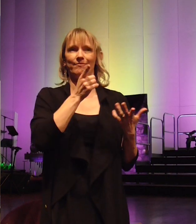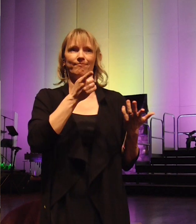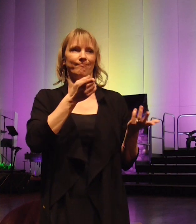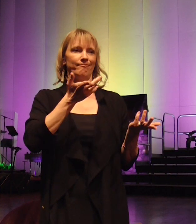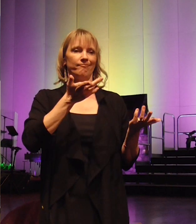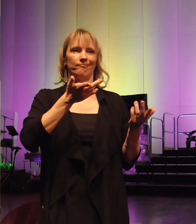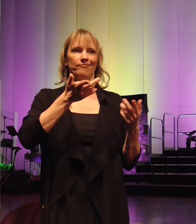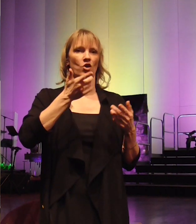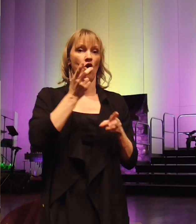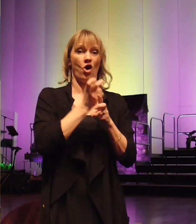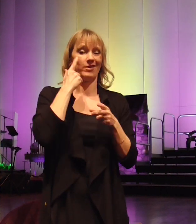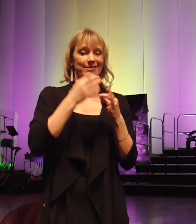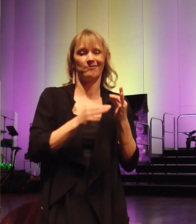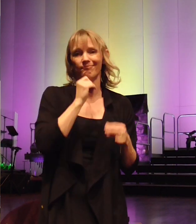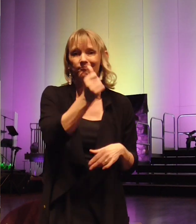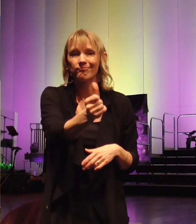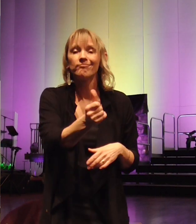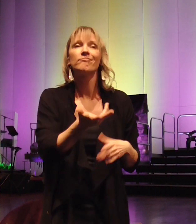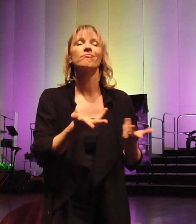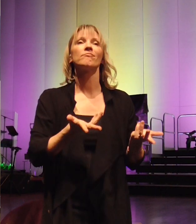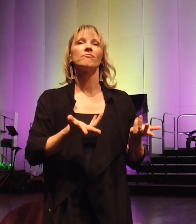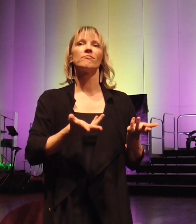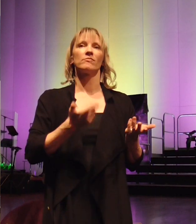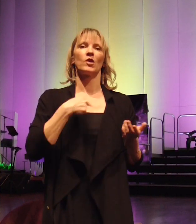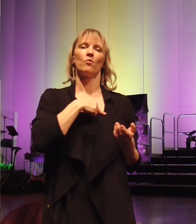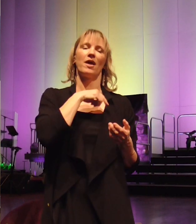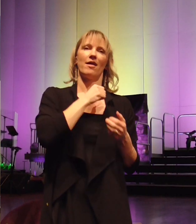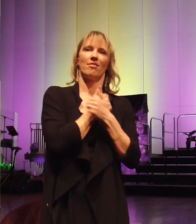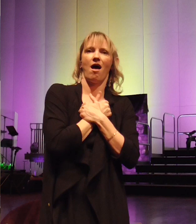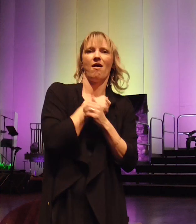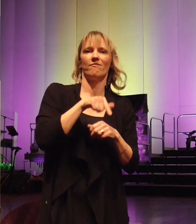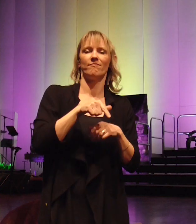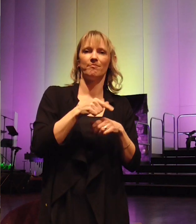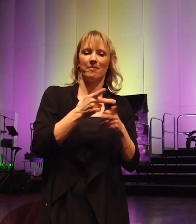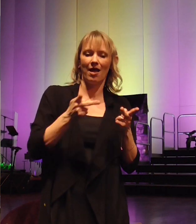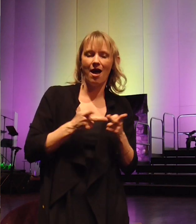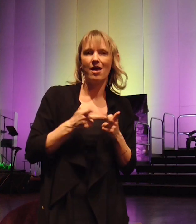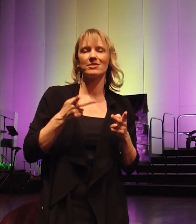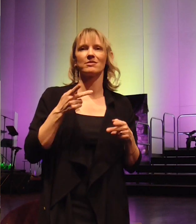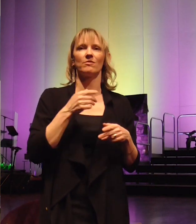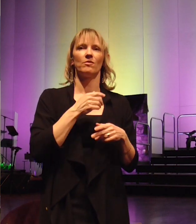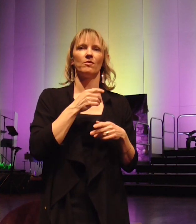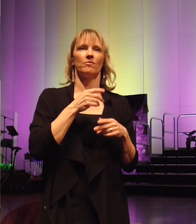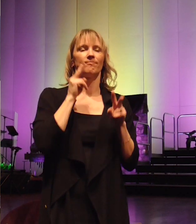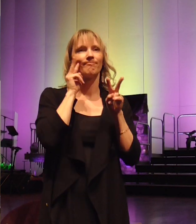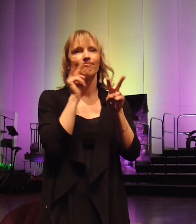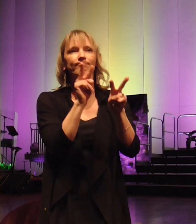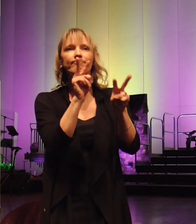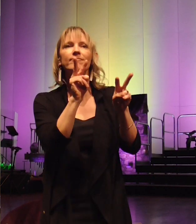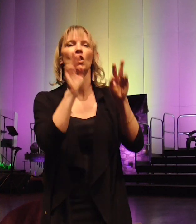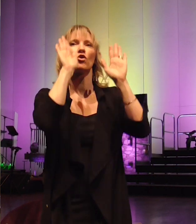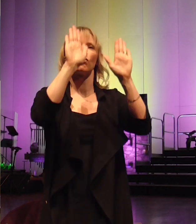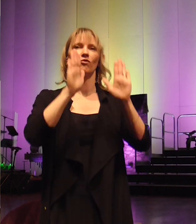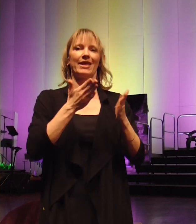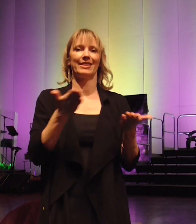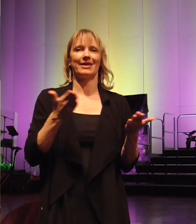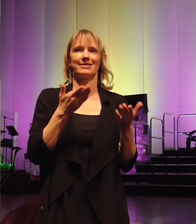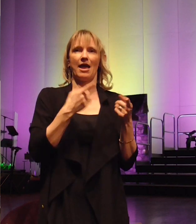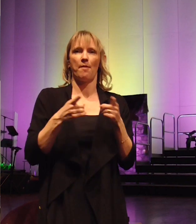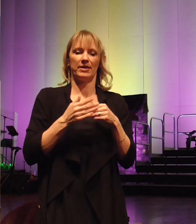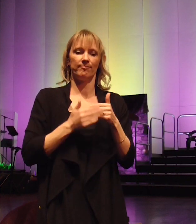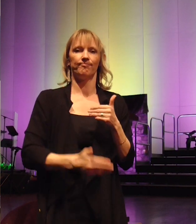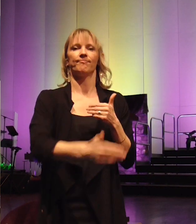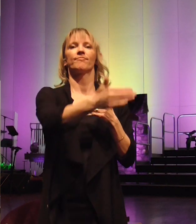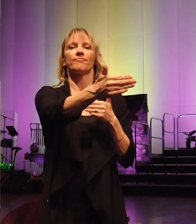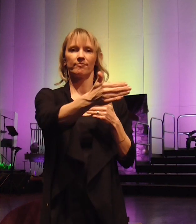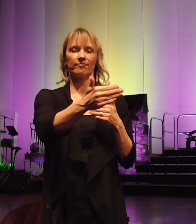our perspective, and we love this institution. We can't wait to see the great things that are going to come in the years